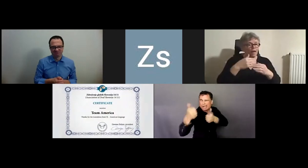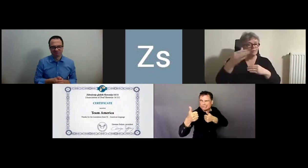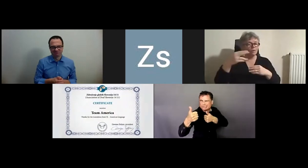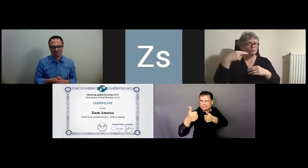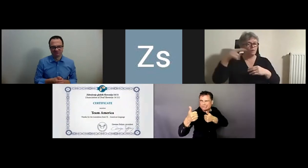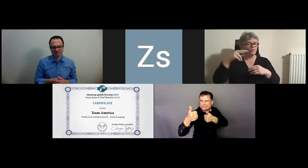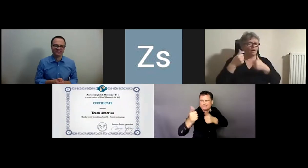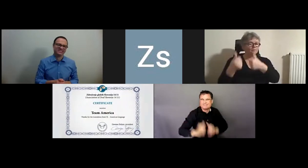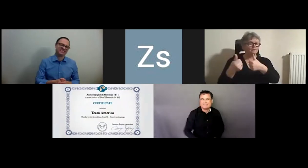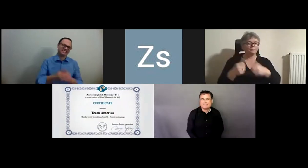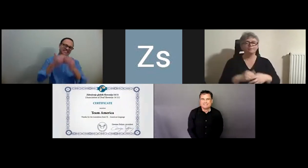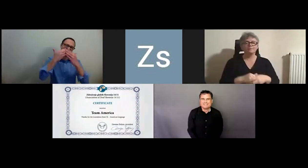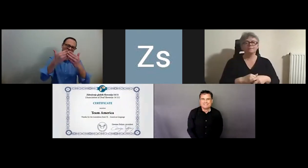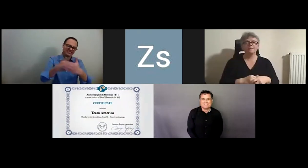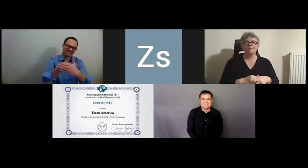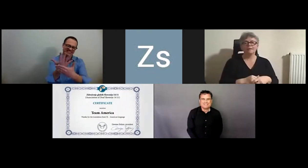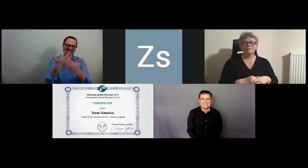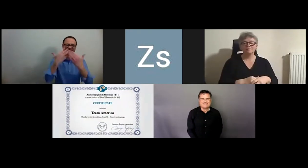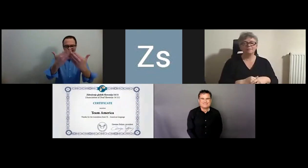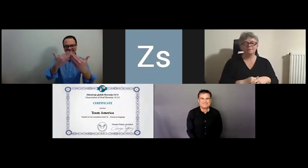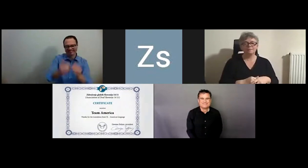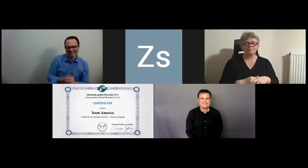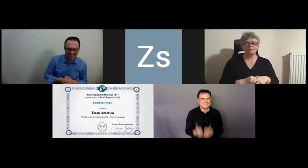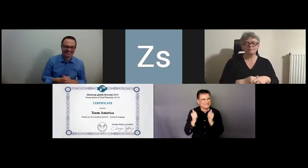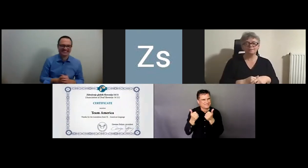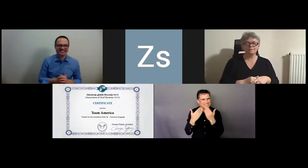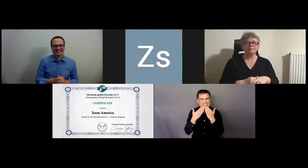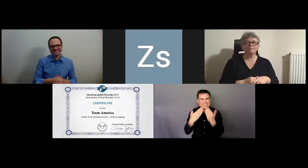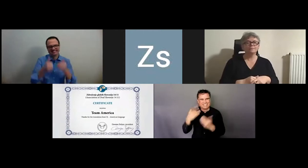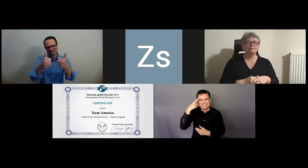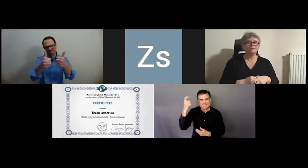and looking forward to 2021.